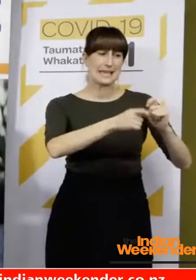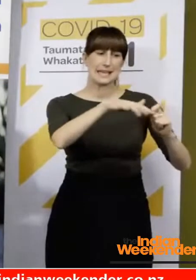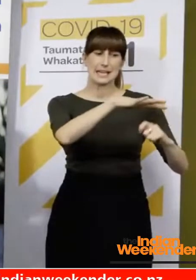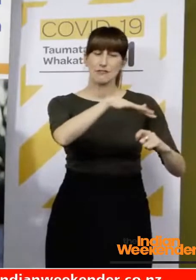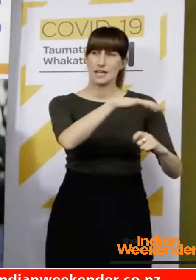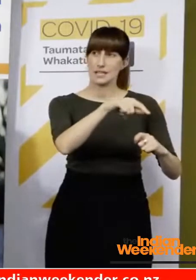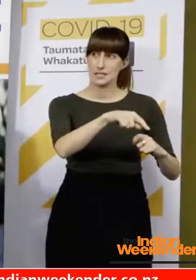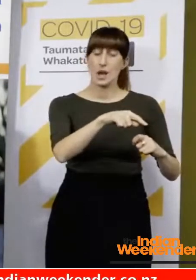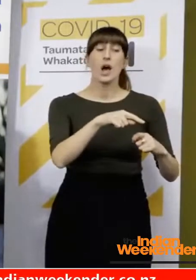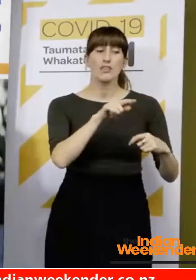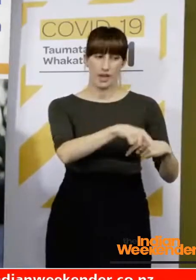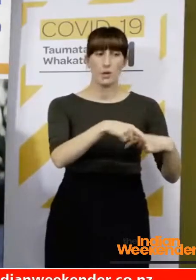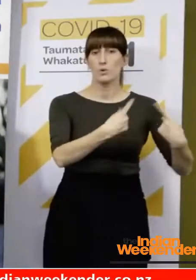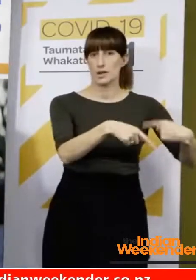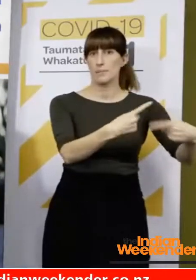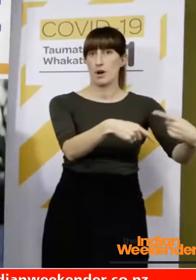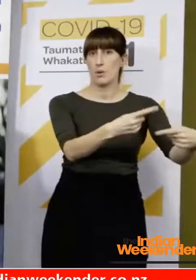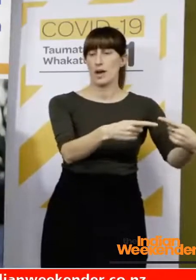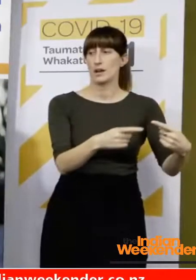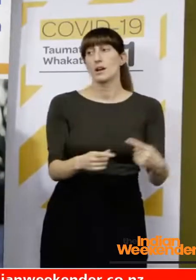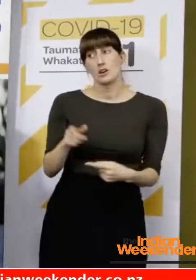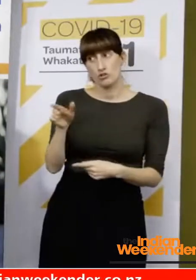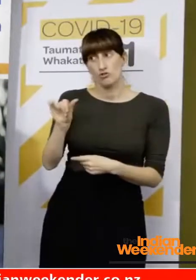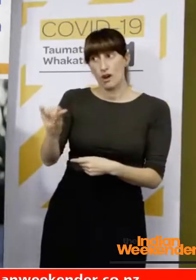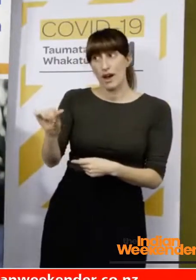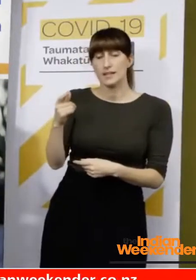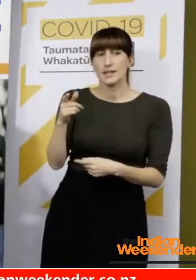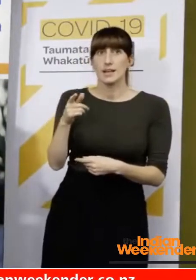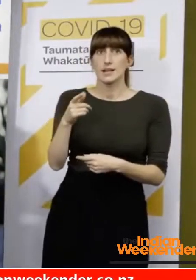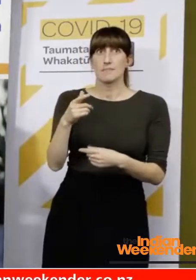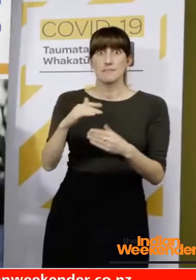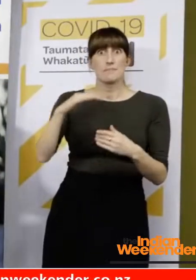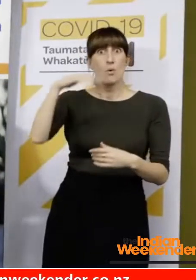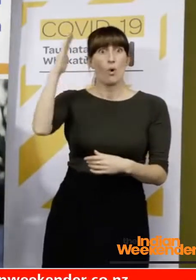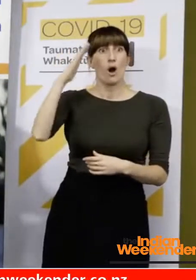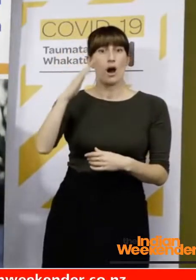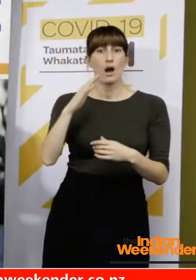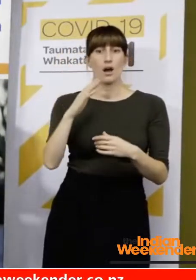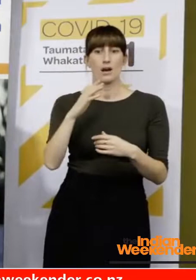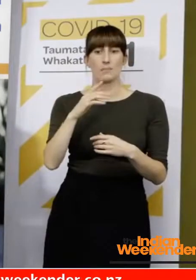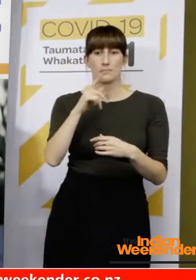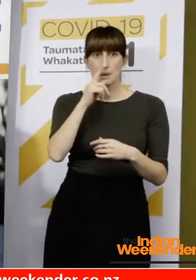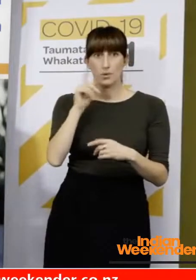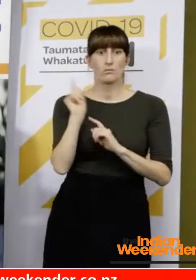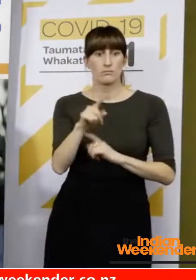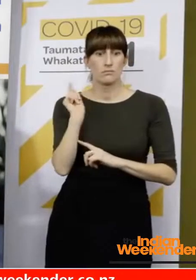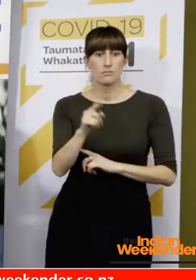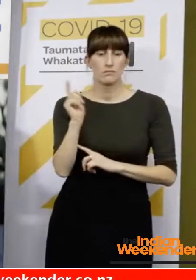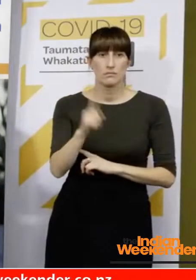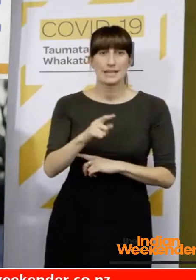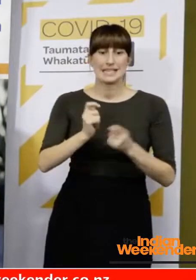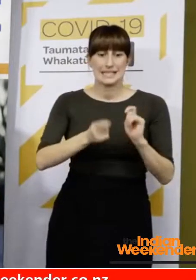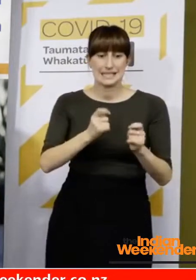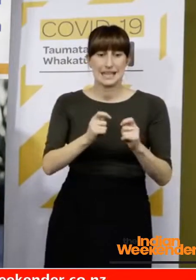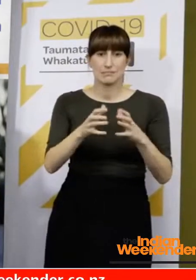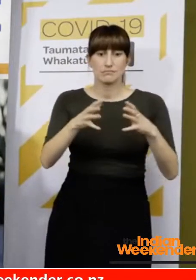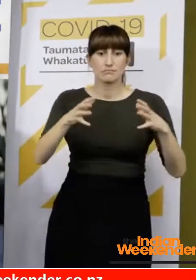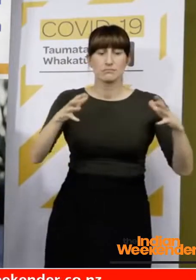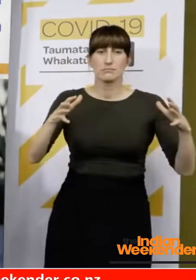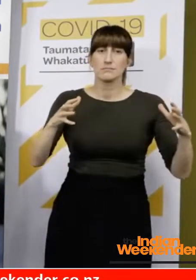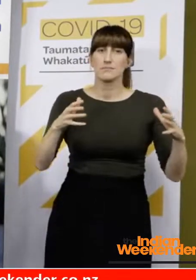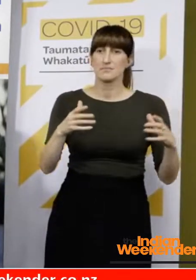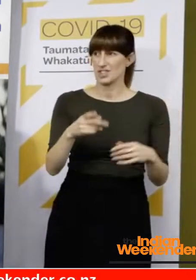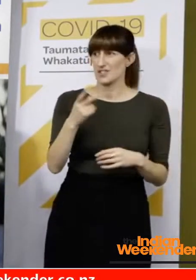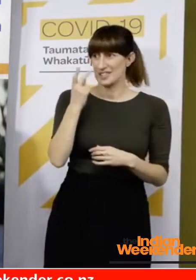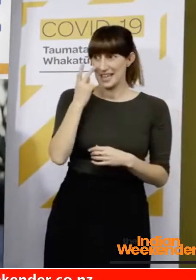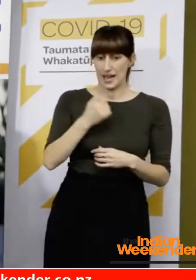day. You're right, off the back of the cases in the last week, there has been, I think, a high level of awareness, and people are going for testing, and you'll have seen that the rates of